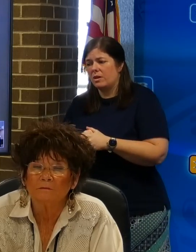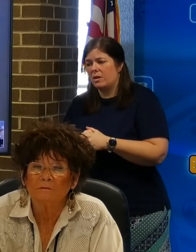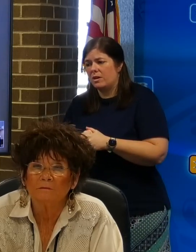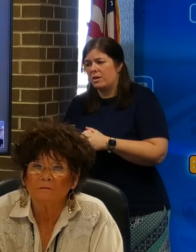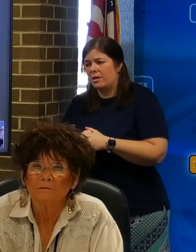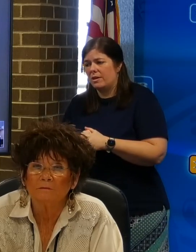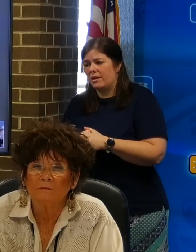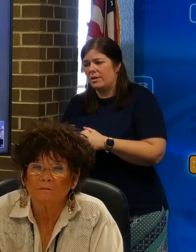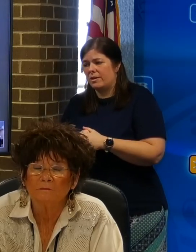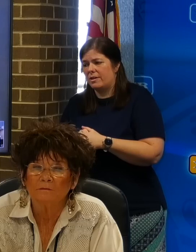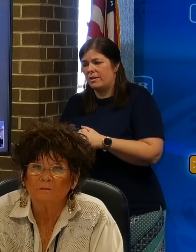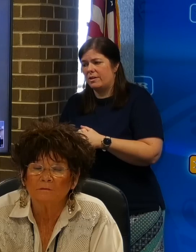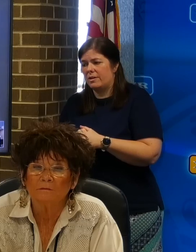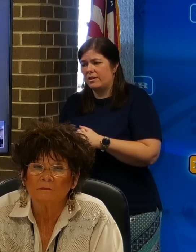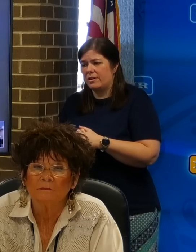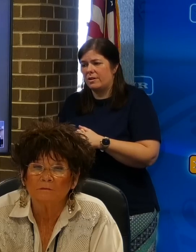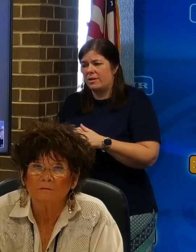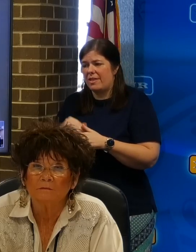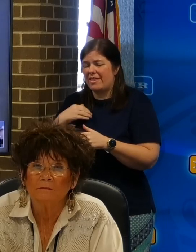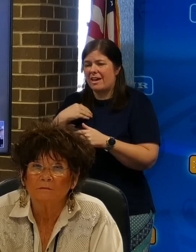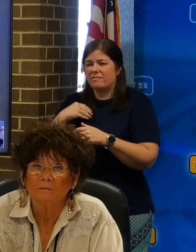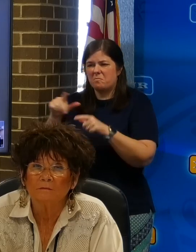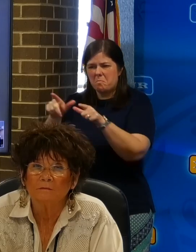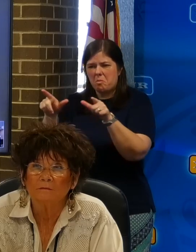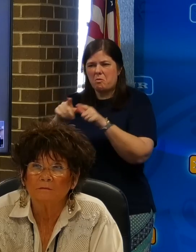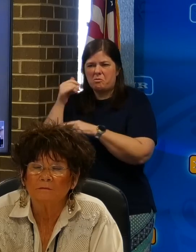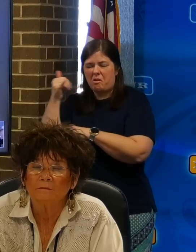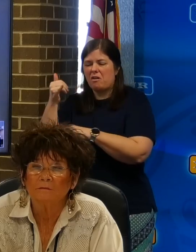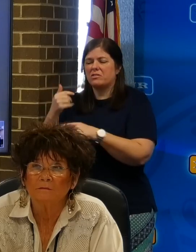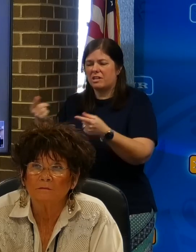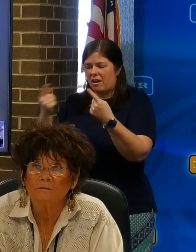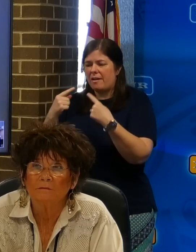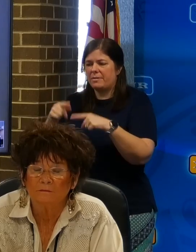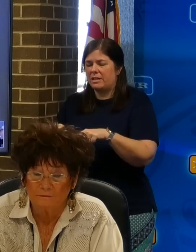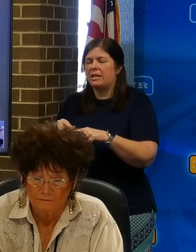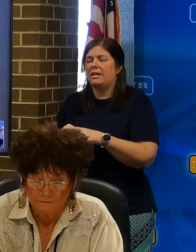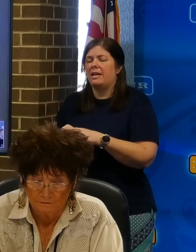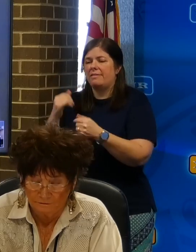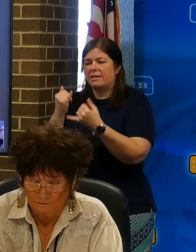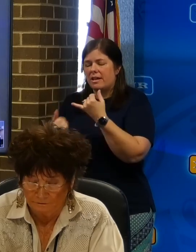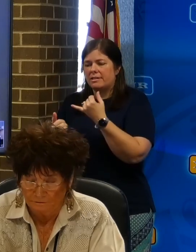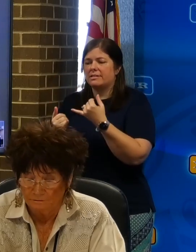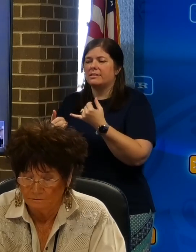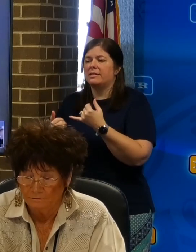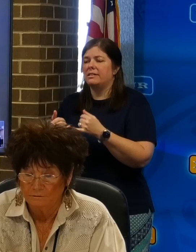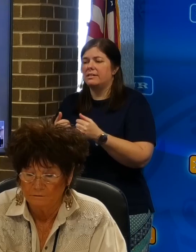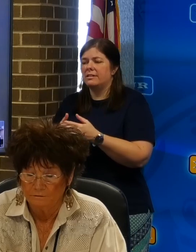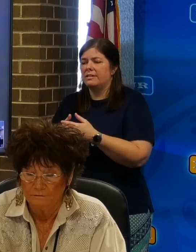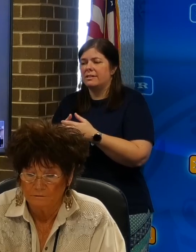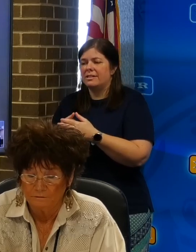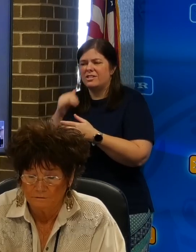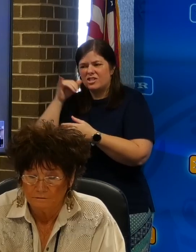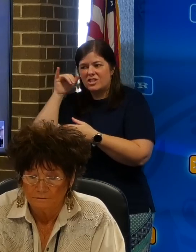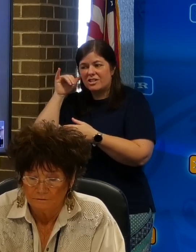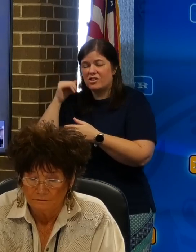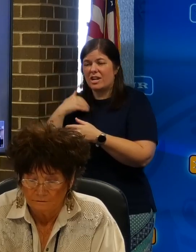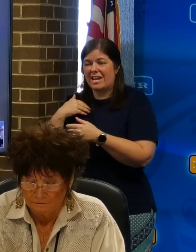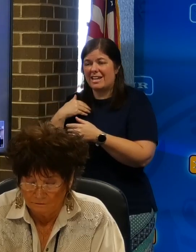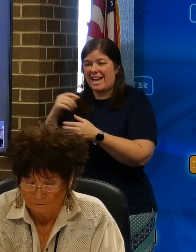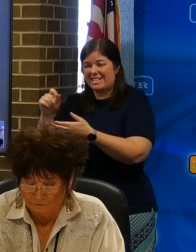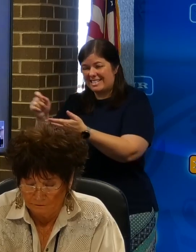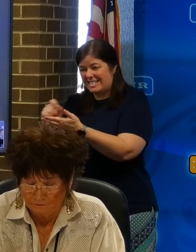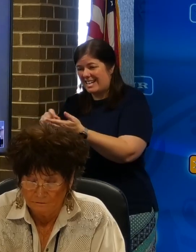that call center, with the influx of calls that are coming in. And then lastly, just yesterday, I signed an